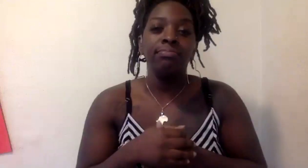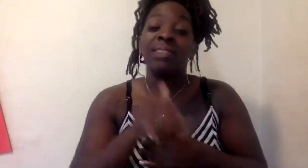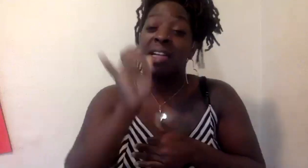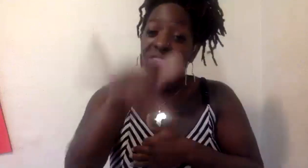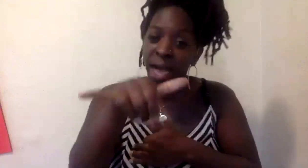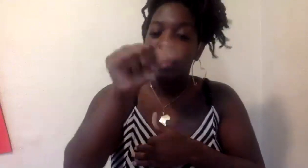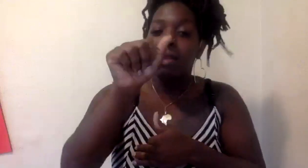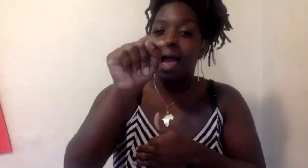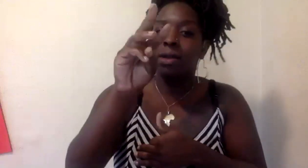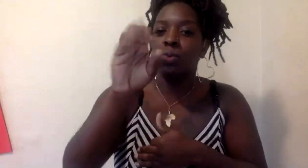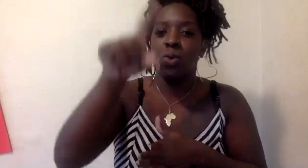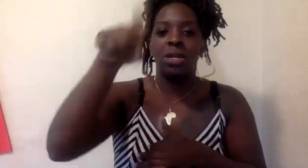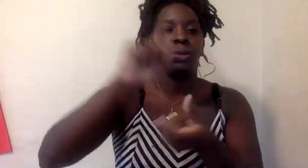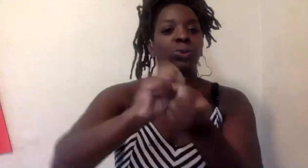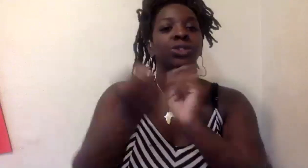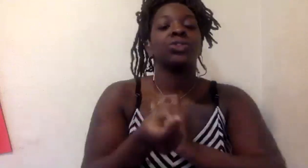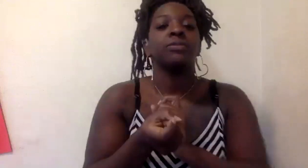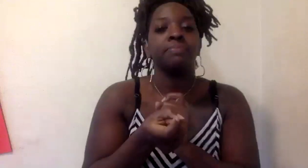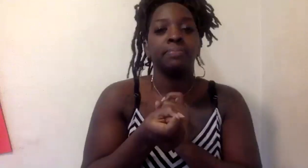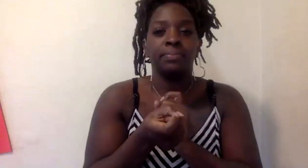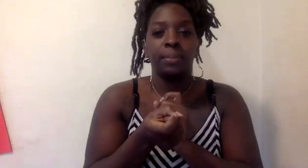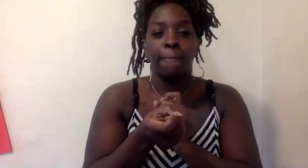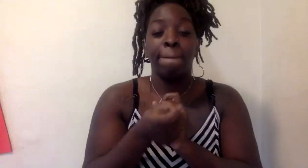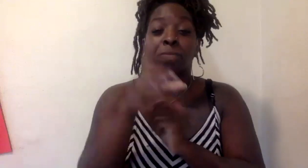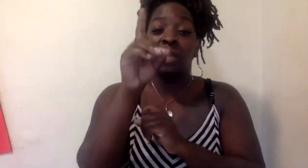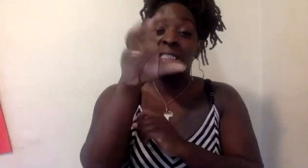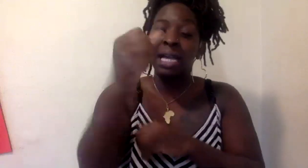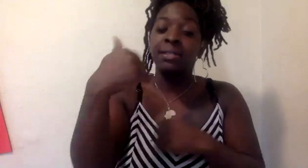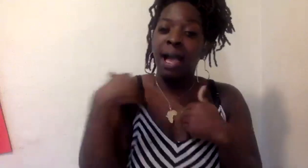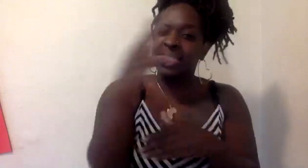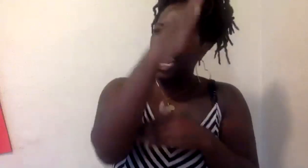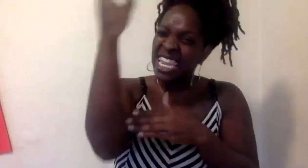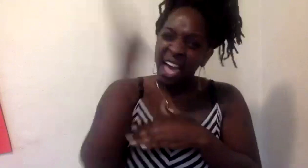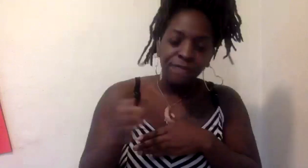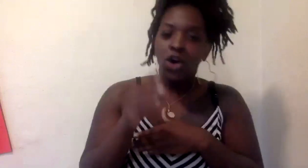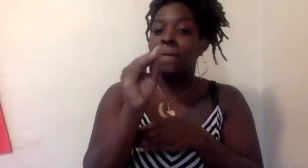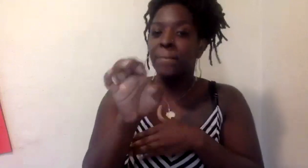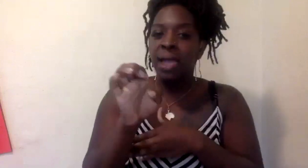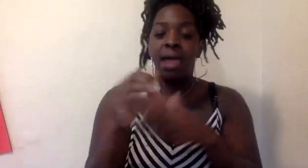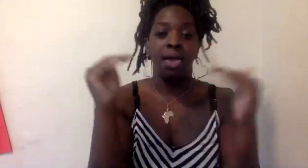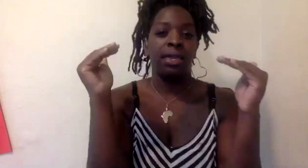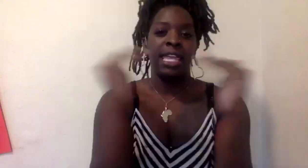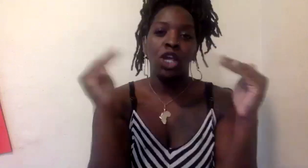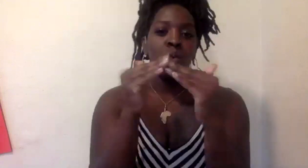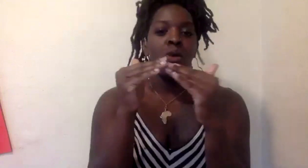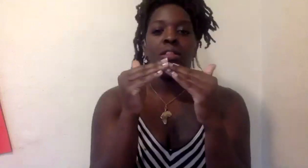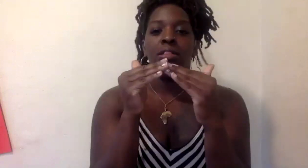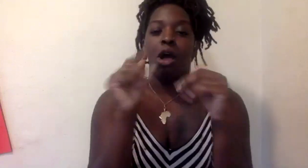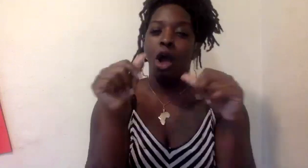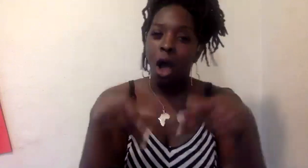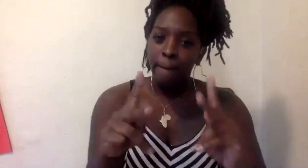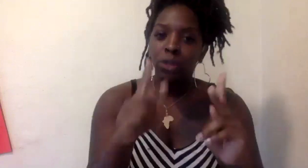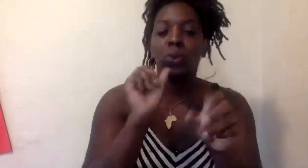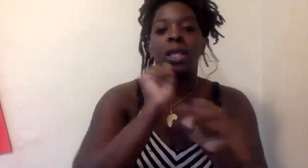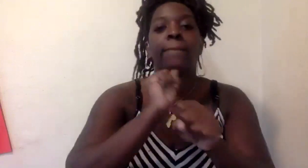those policies. And so I really suggest that the at-will needs to change. DCS has